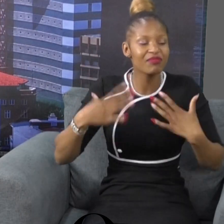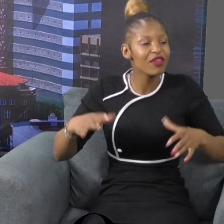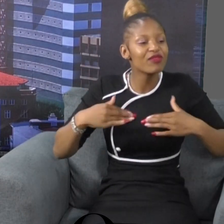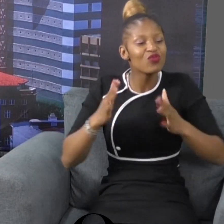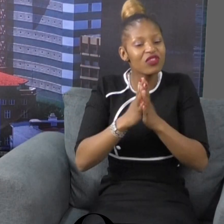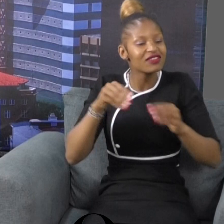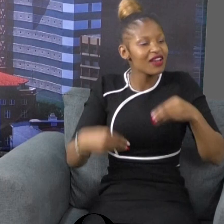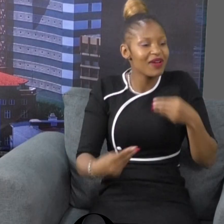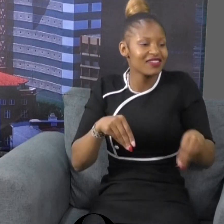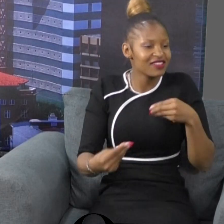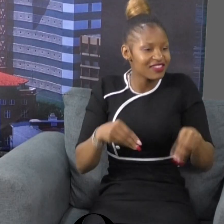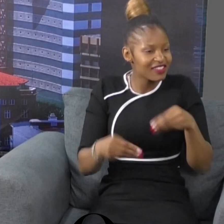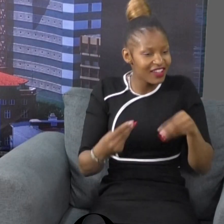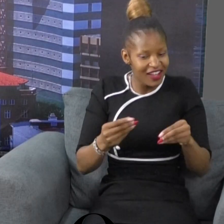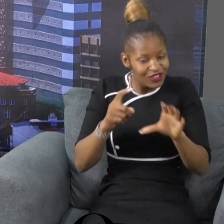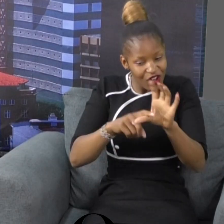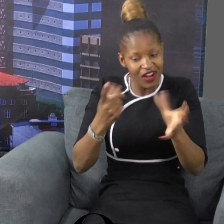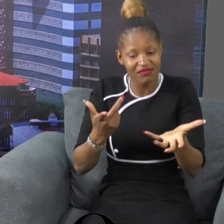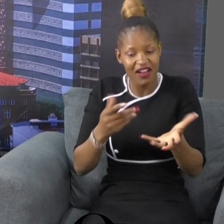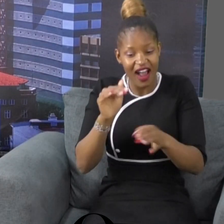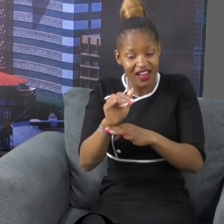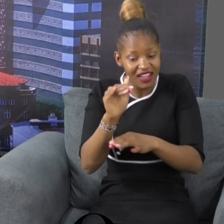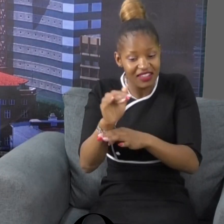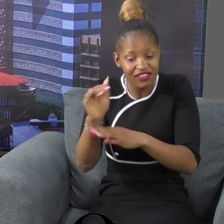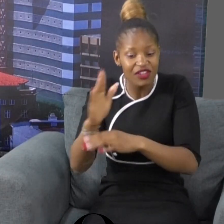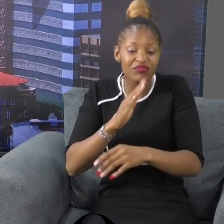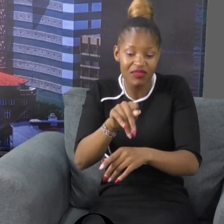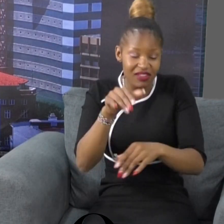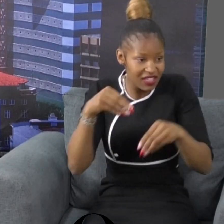joined deaf school, and I started interacting with other people with disability.